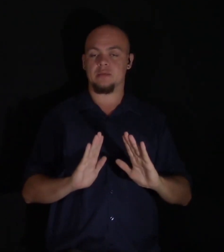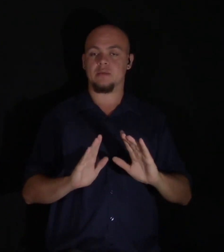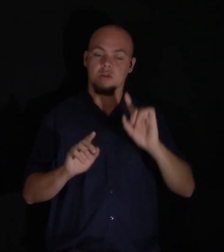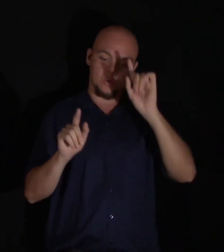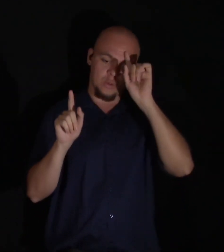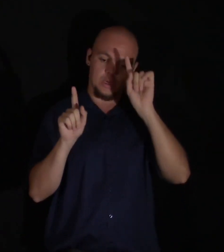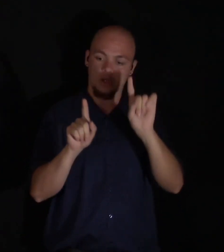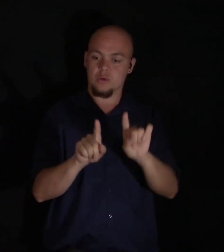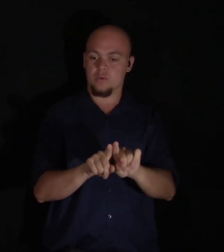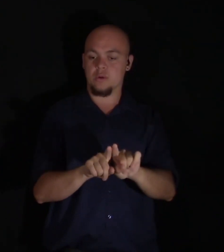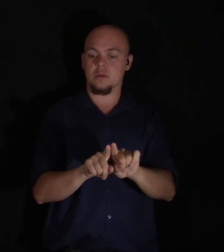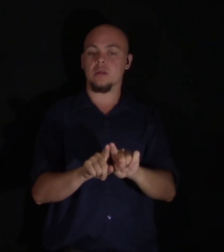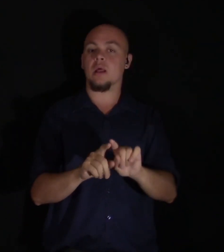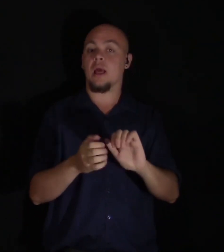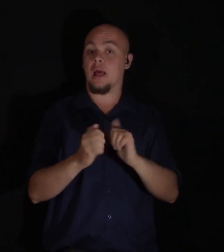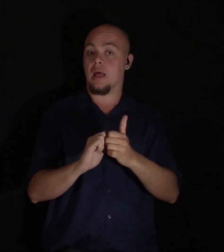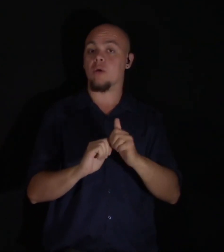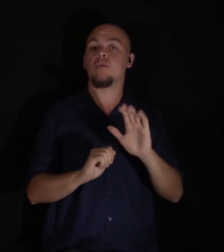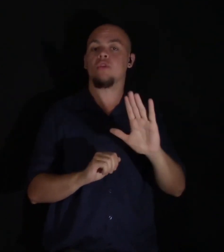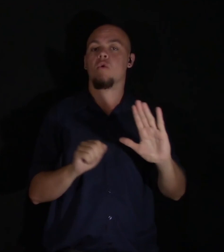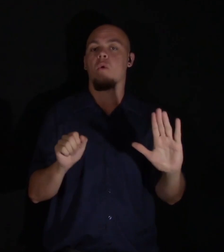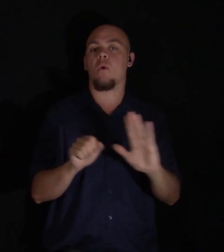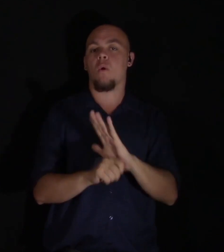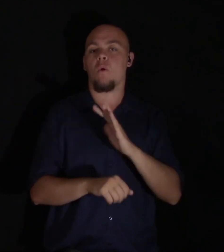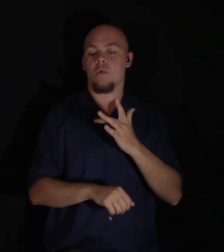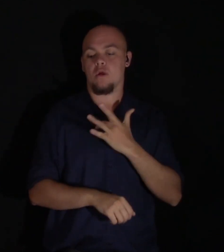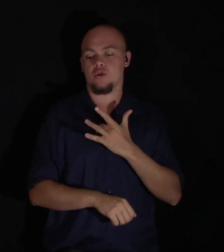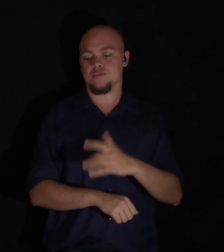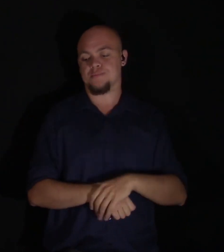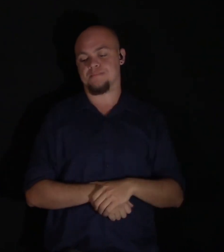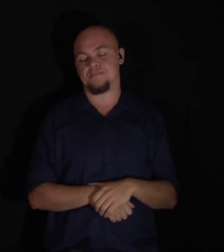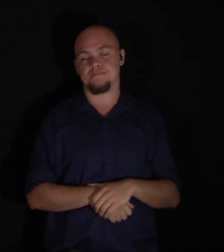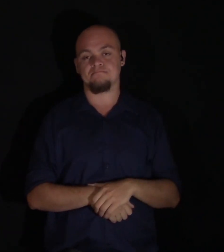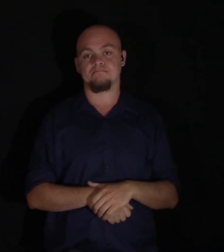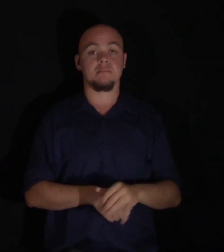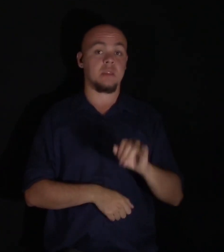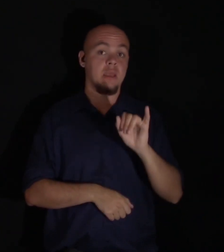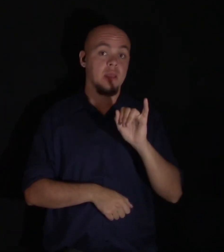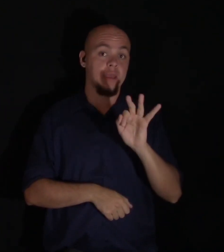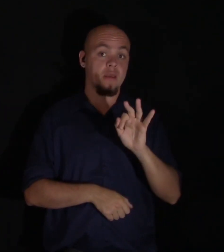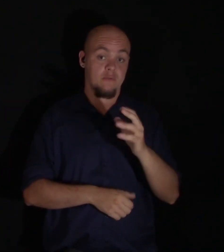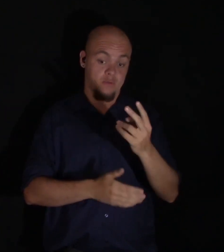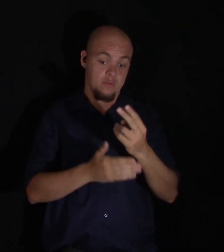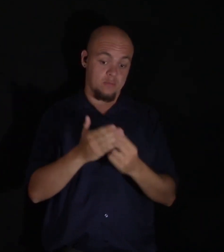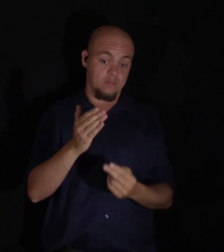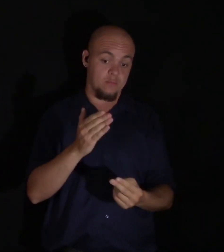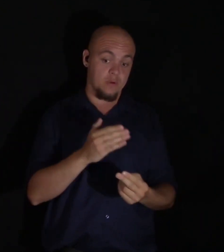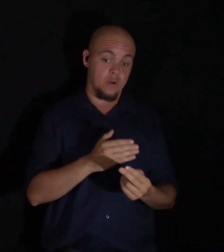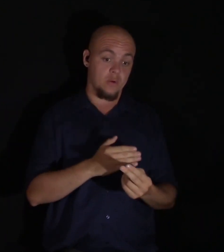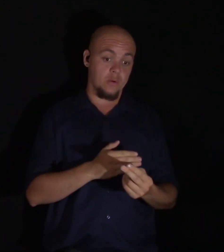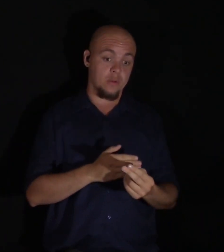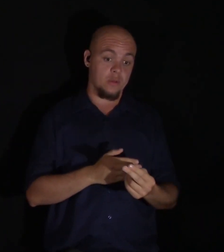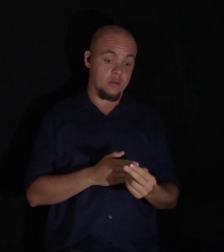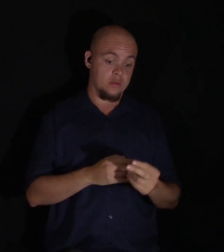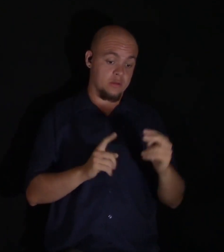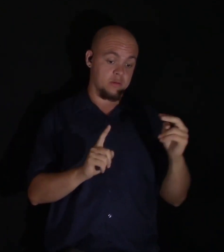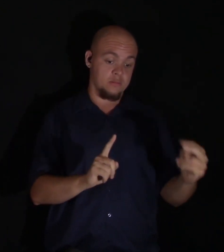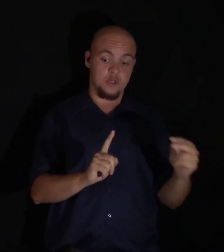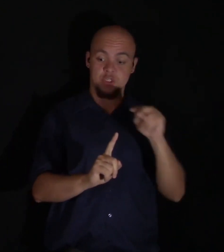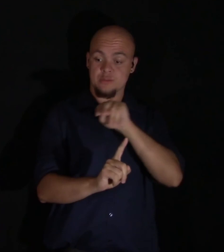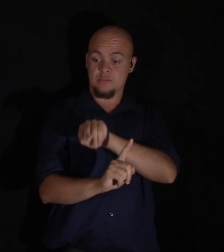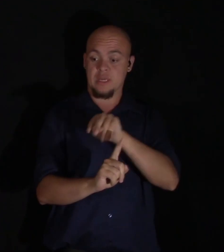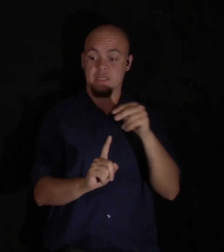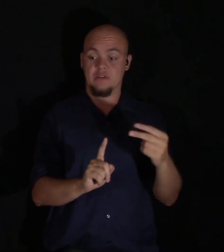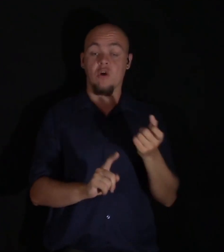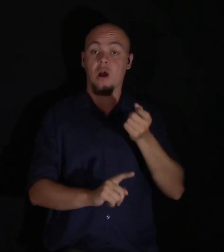with your whole heart. If you can get both sides of the equation